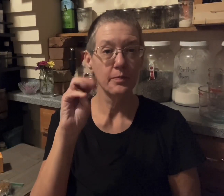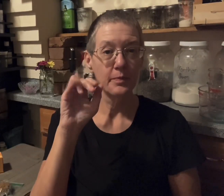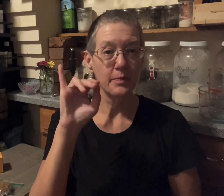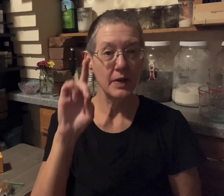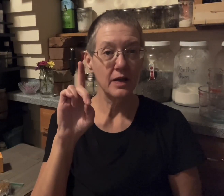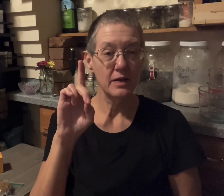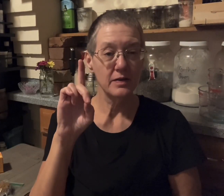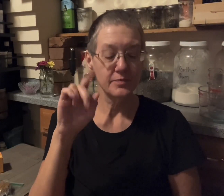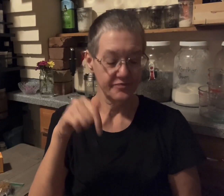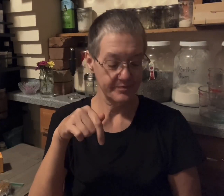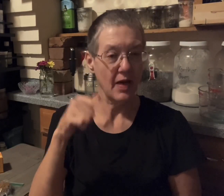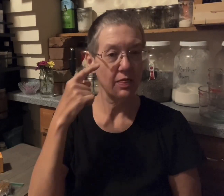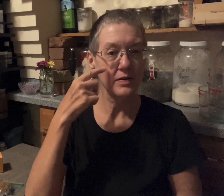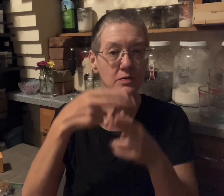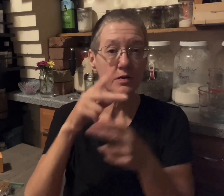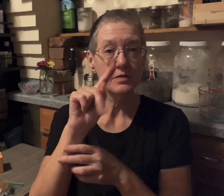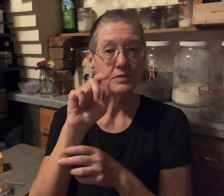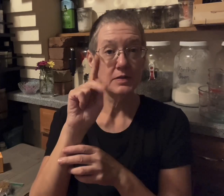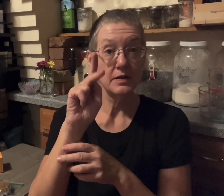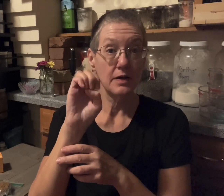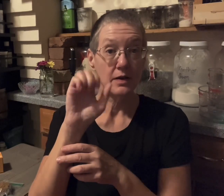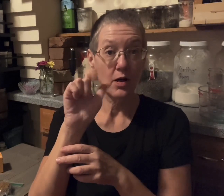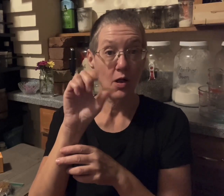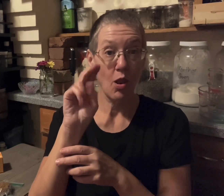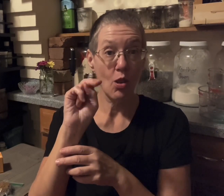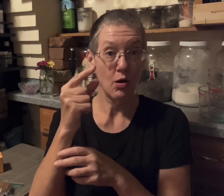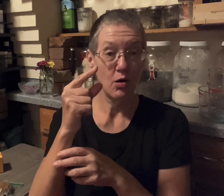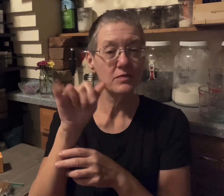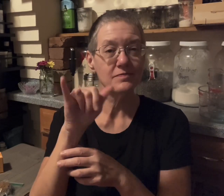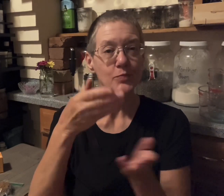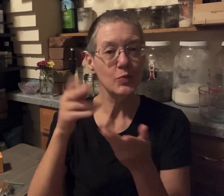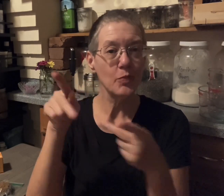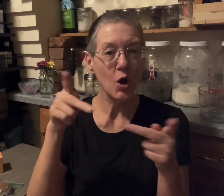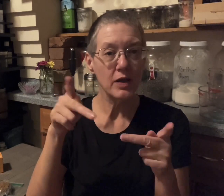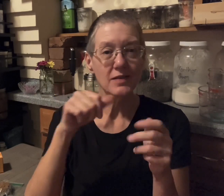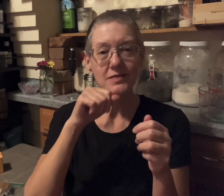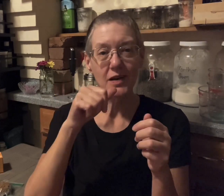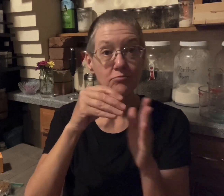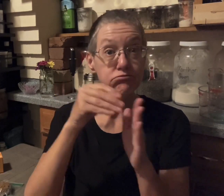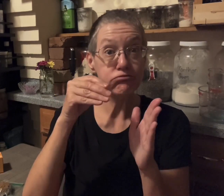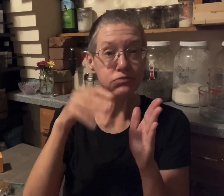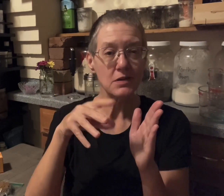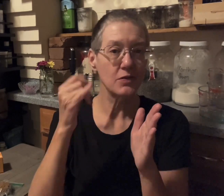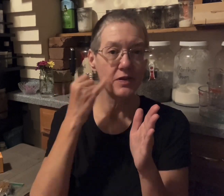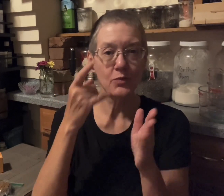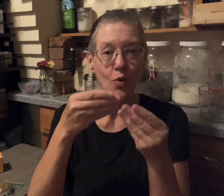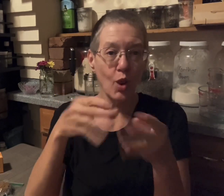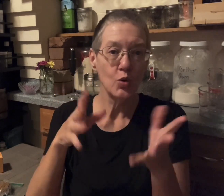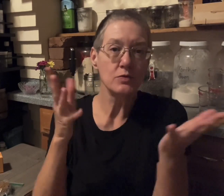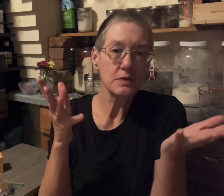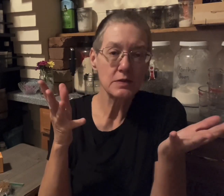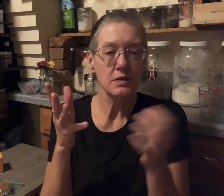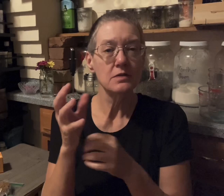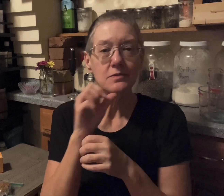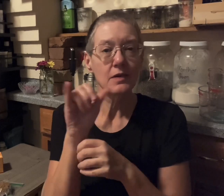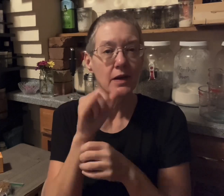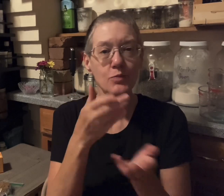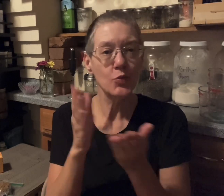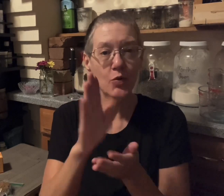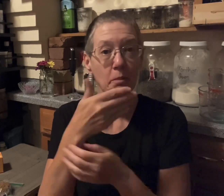So this is a Rubbermaid, I think it's called take-along containers. They're like, you know, what you bring to parties when you don't want to lose your expensive